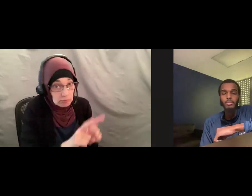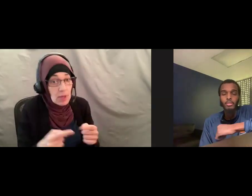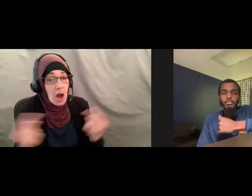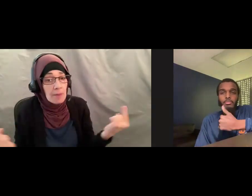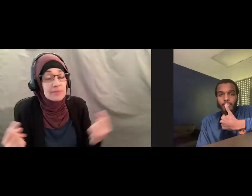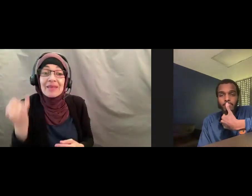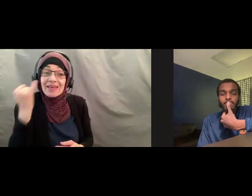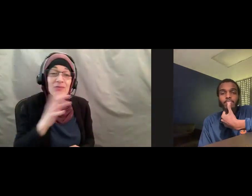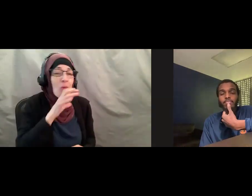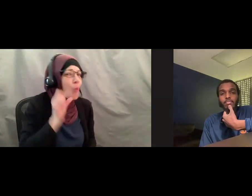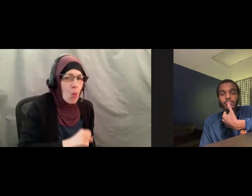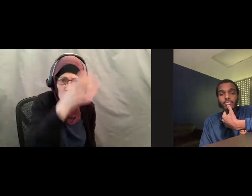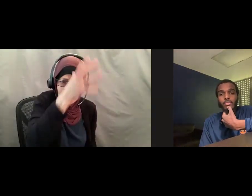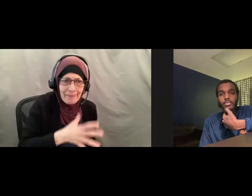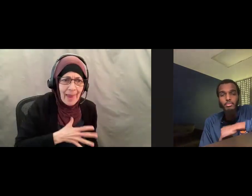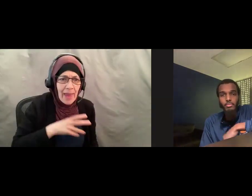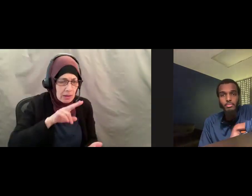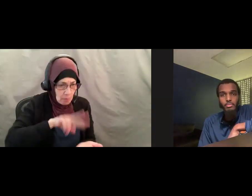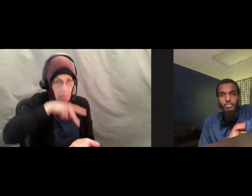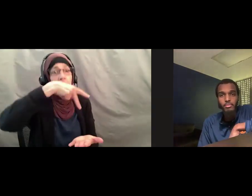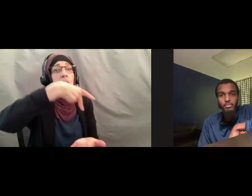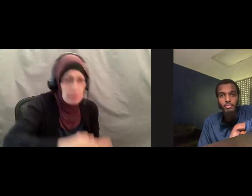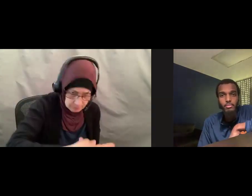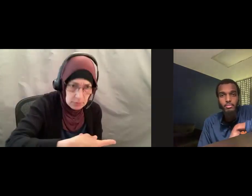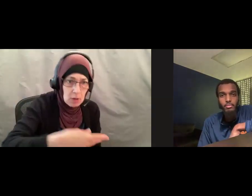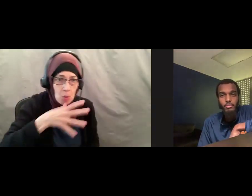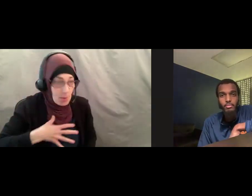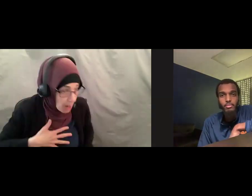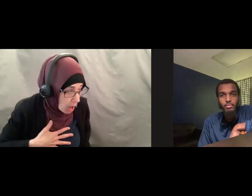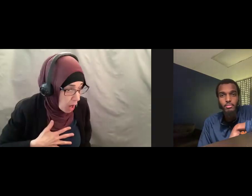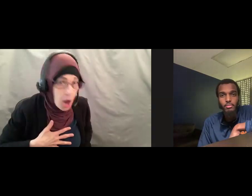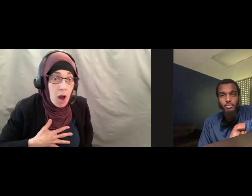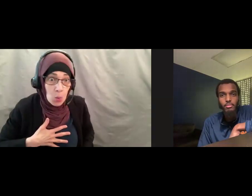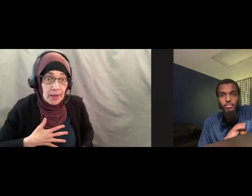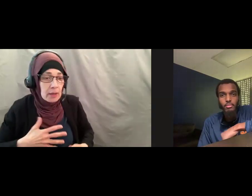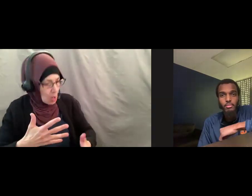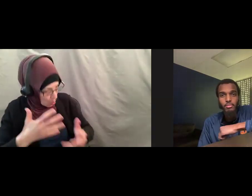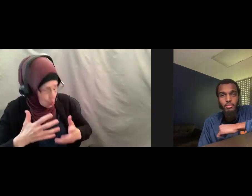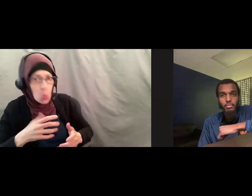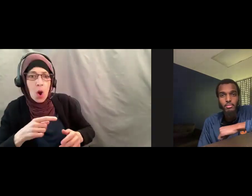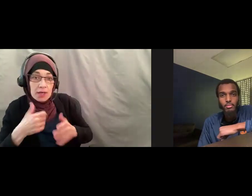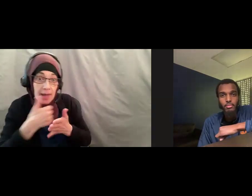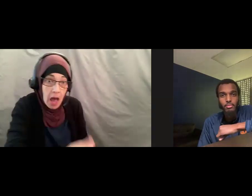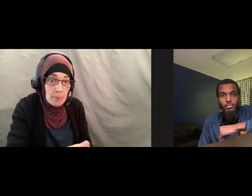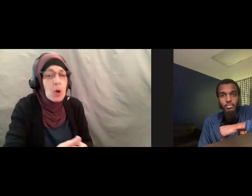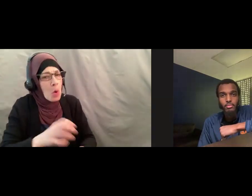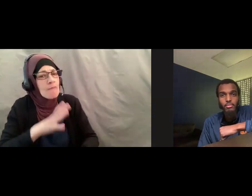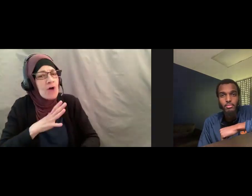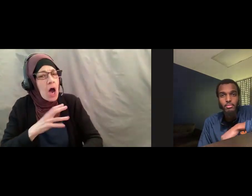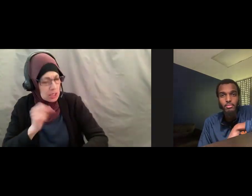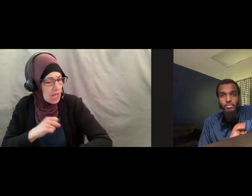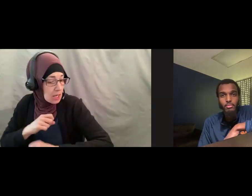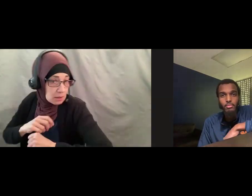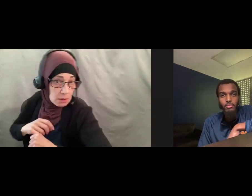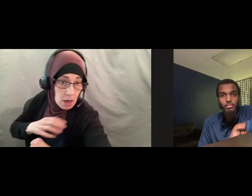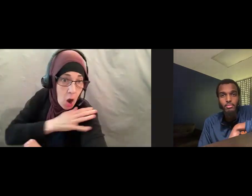woman wants to help him, she can stretch her arm to have him clutch to her arm to help him sit down